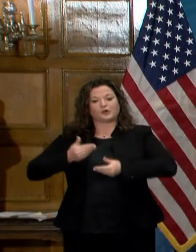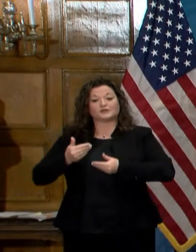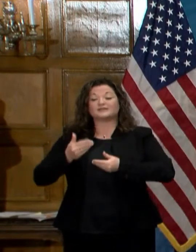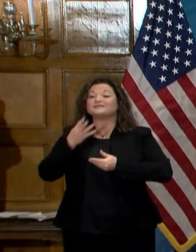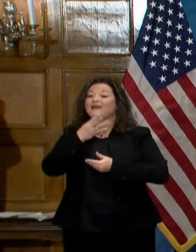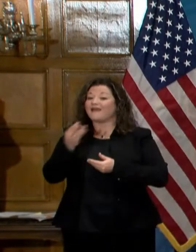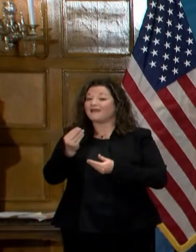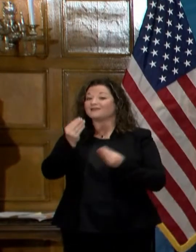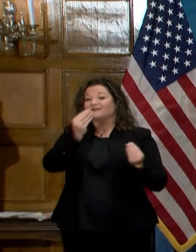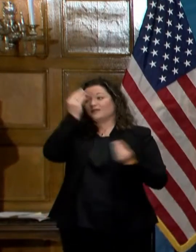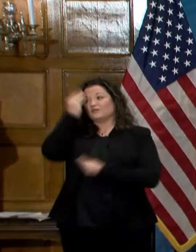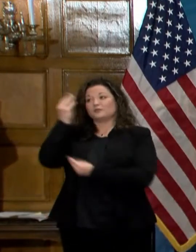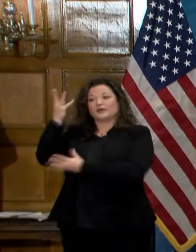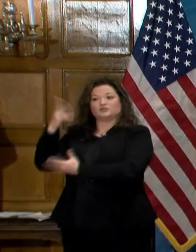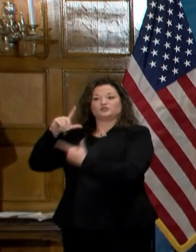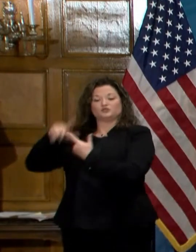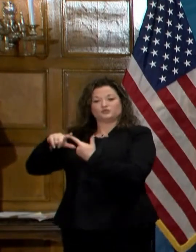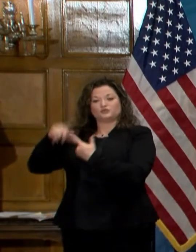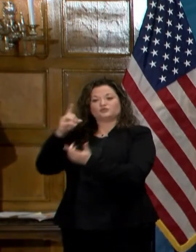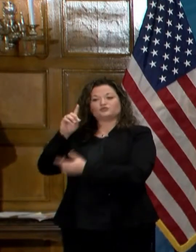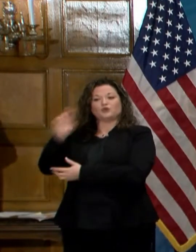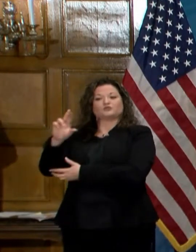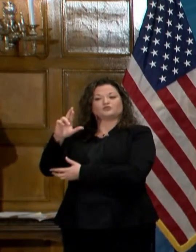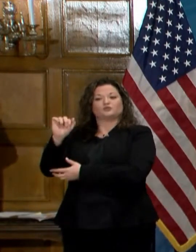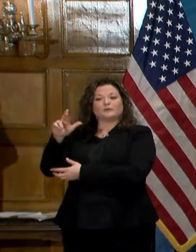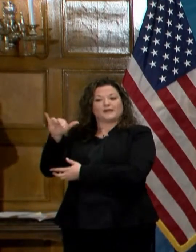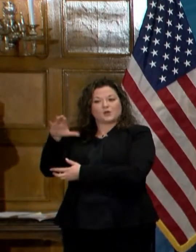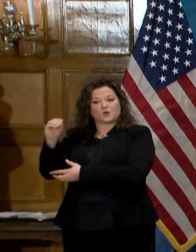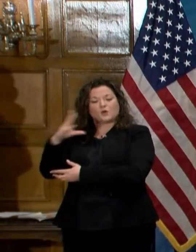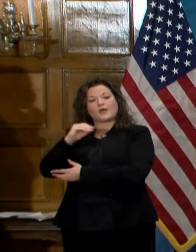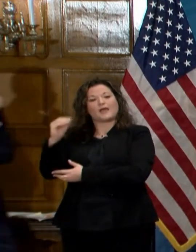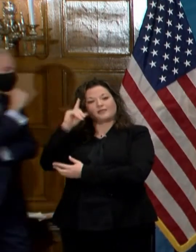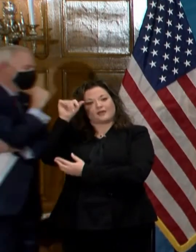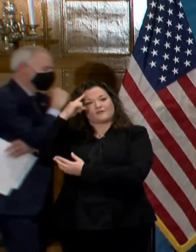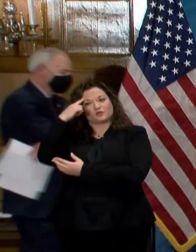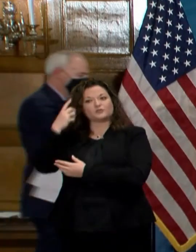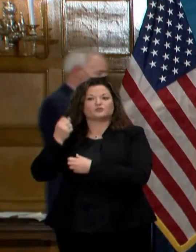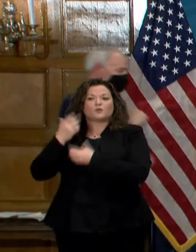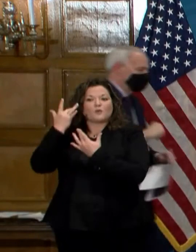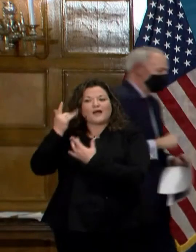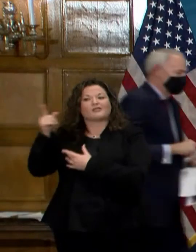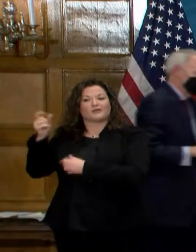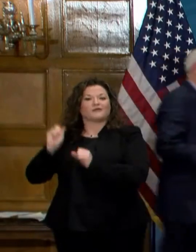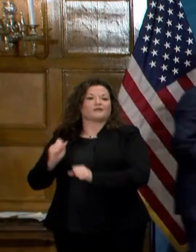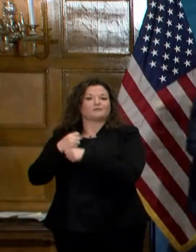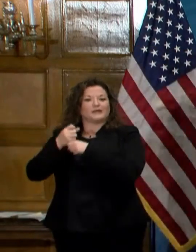Dr. Romero and the governor in time to make timely decisions. Sir, thank you.